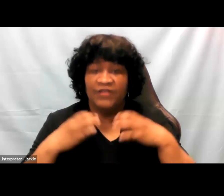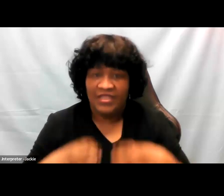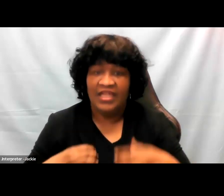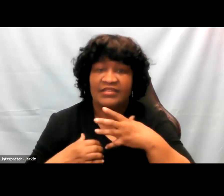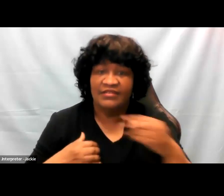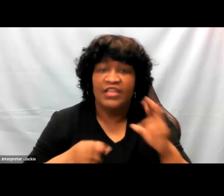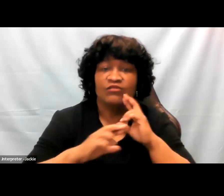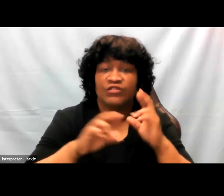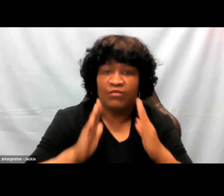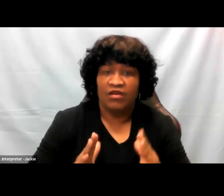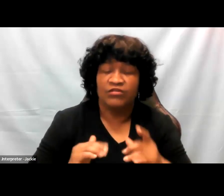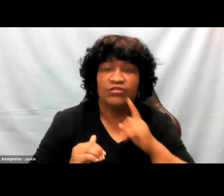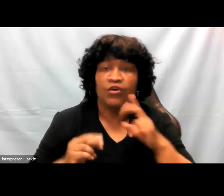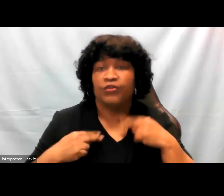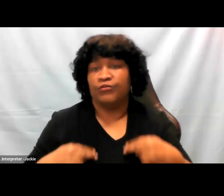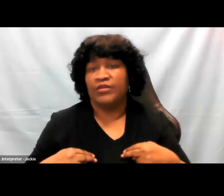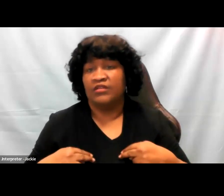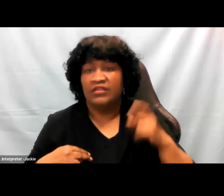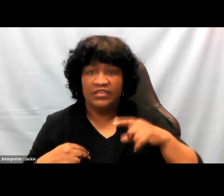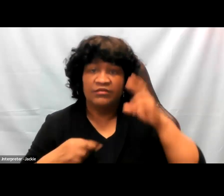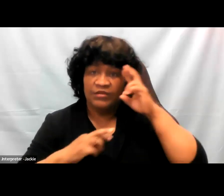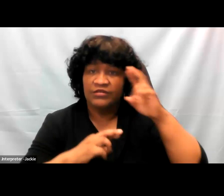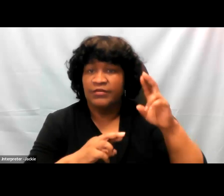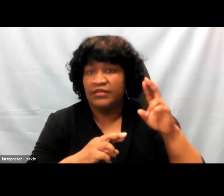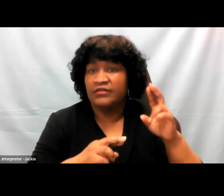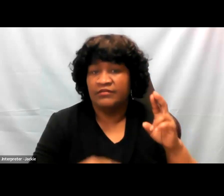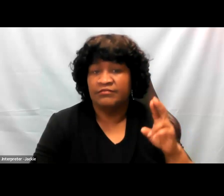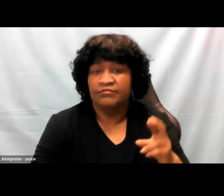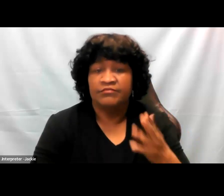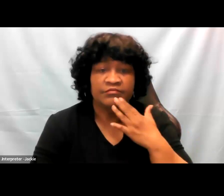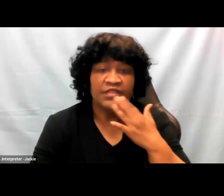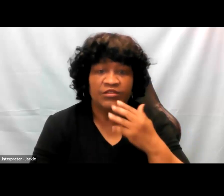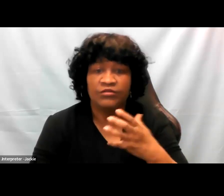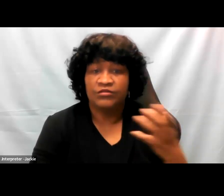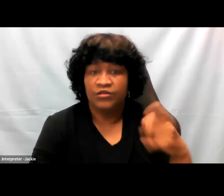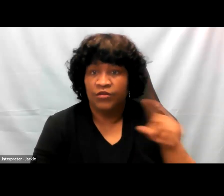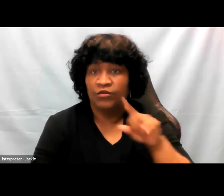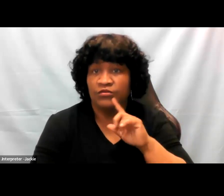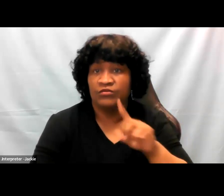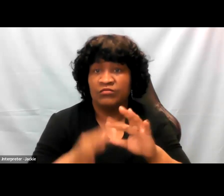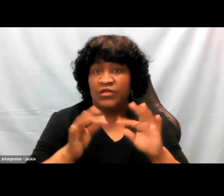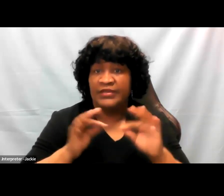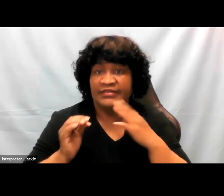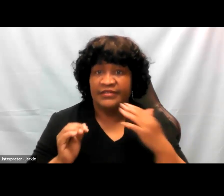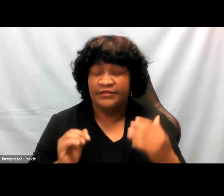and responders are human and need to be respected and feel safe. So thank you for those.